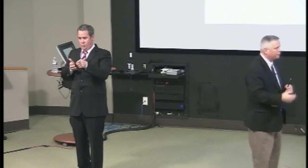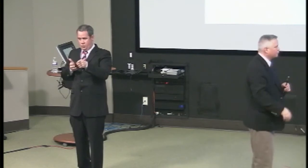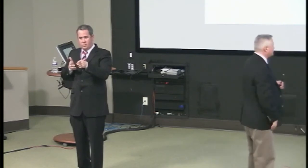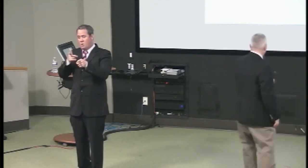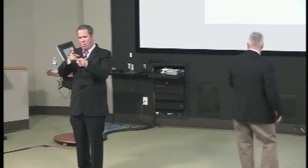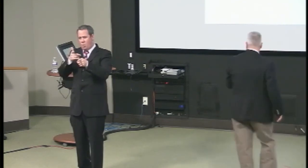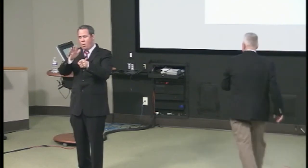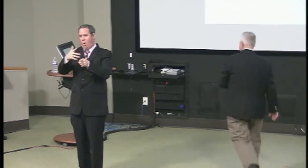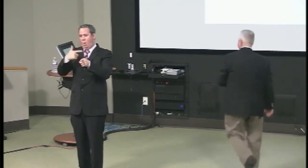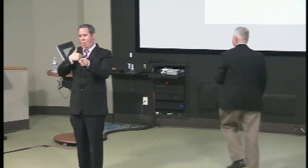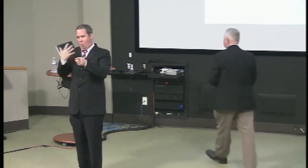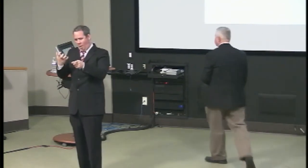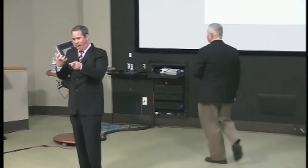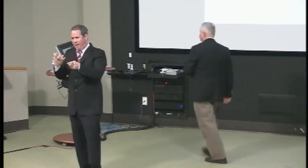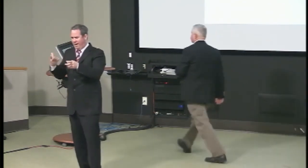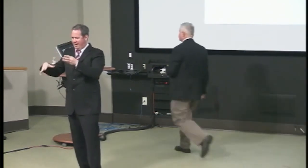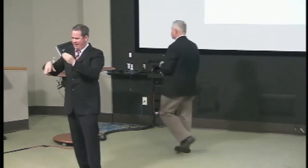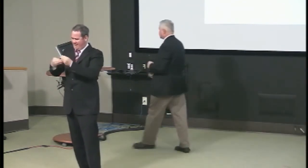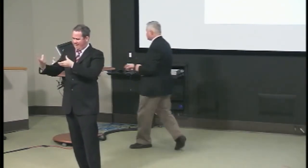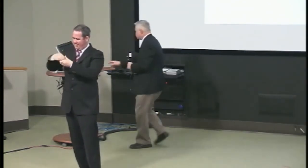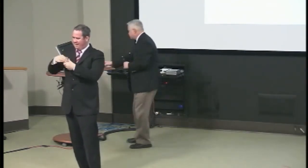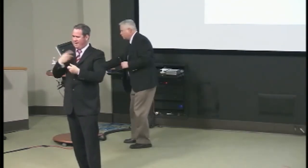from behavioral studies alone?